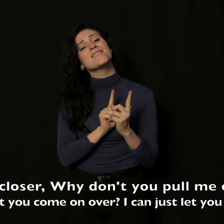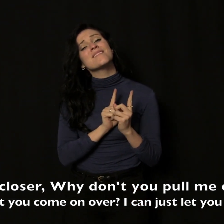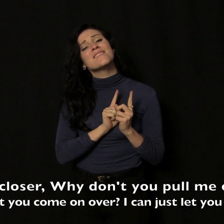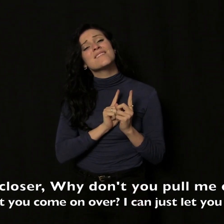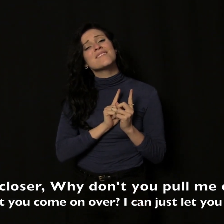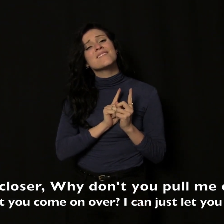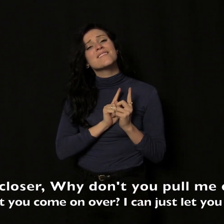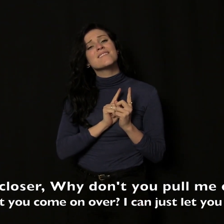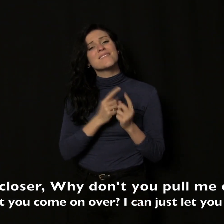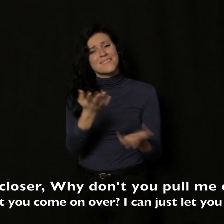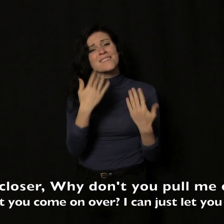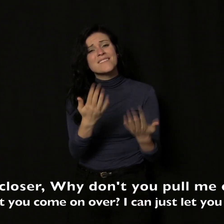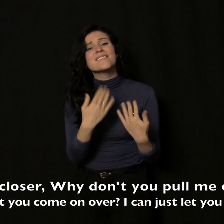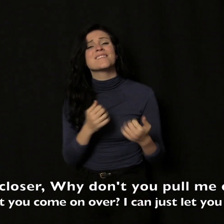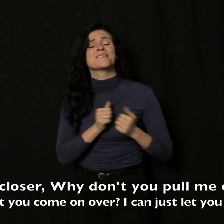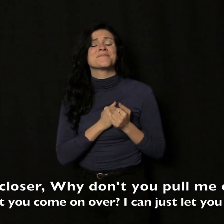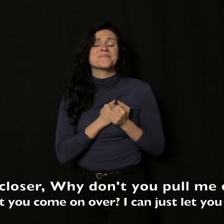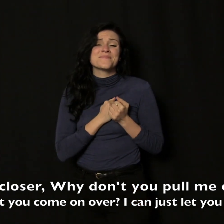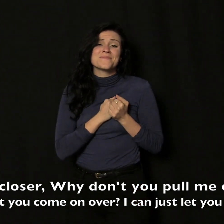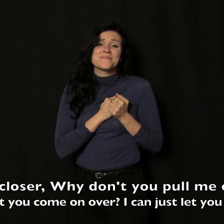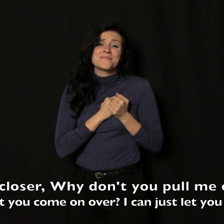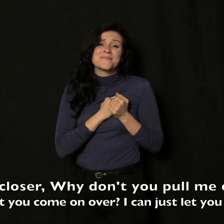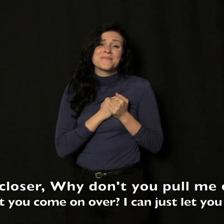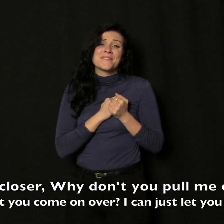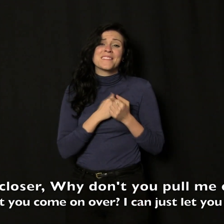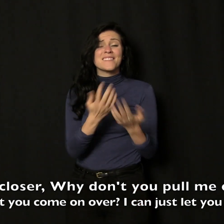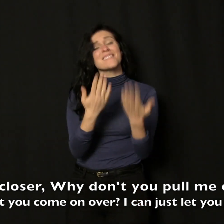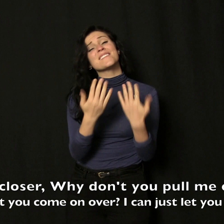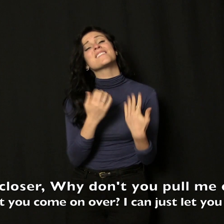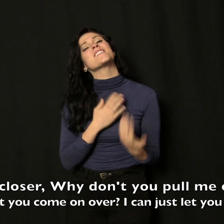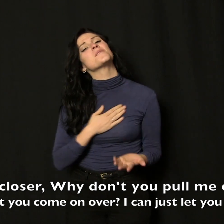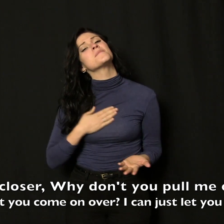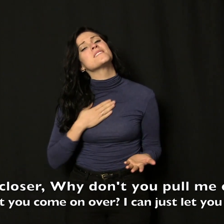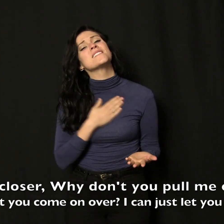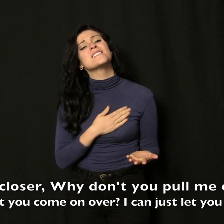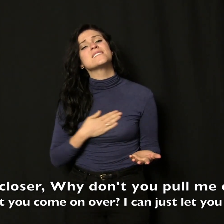me close? Why don't you come on over? I can't just let you go.